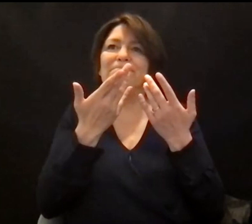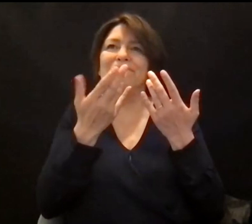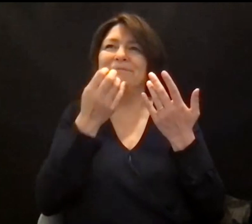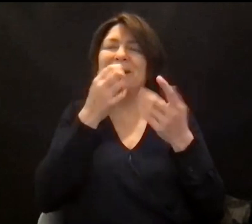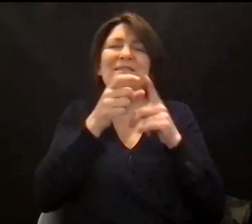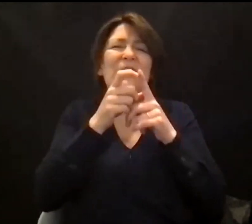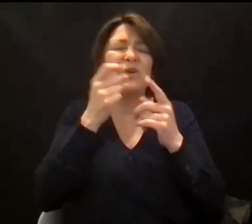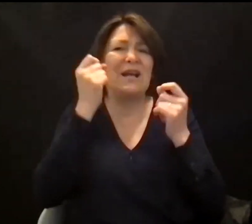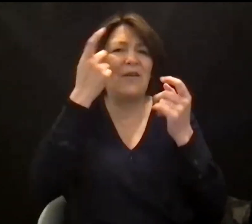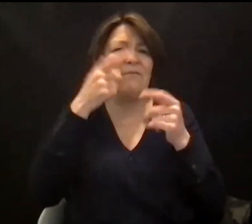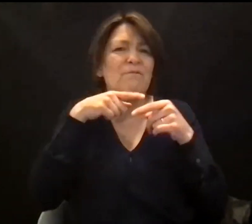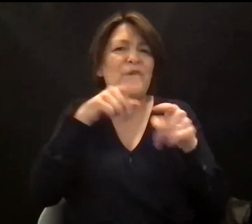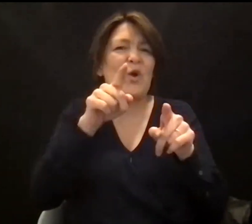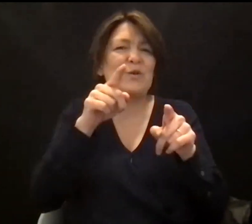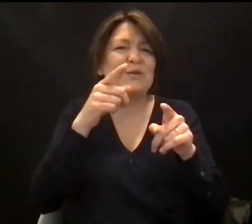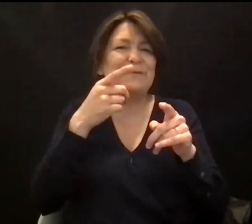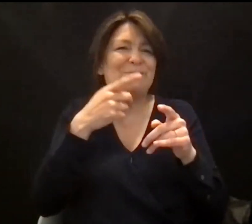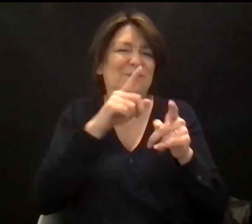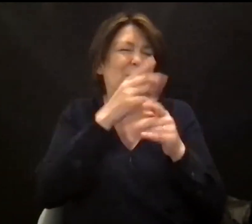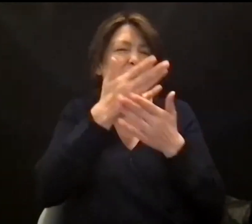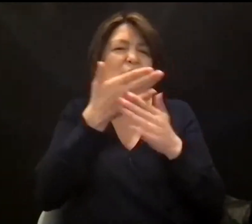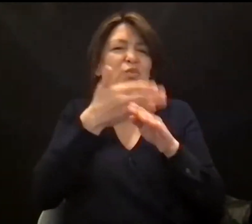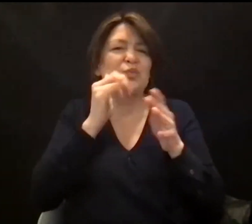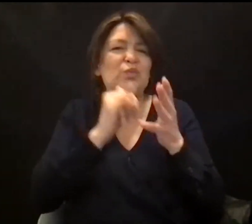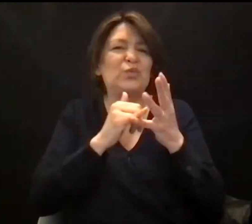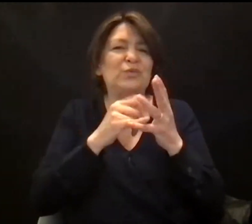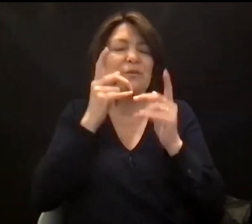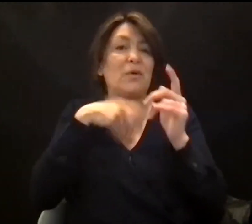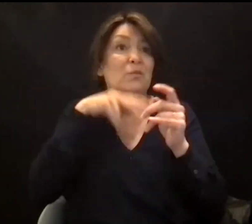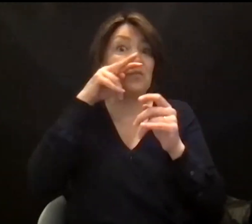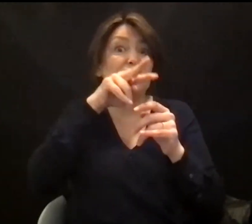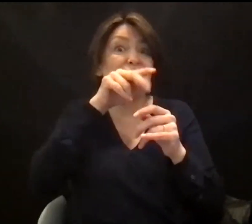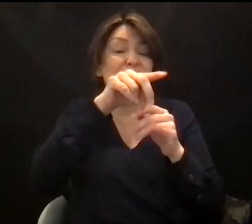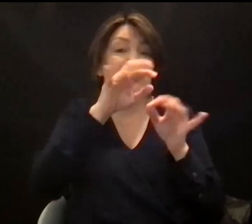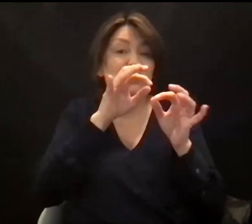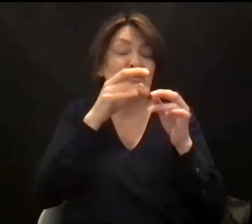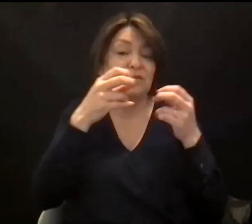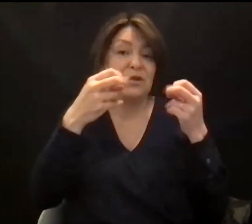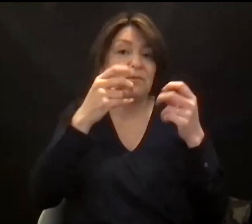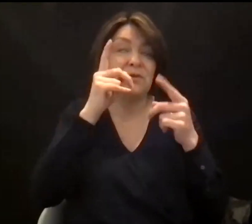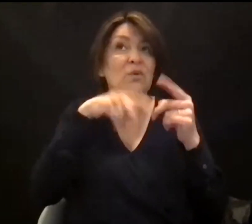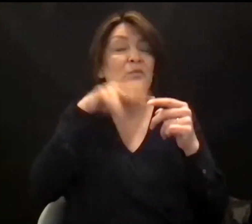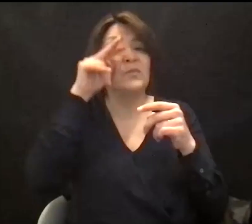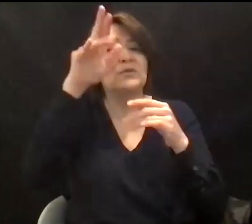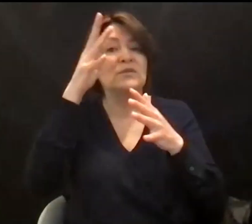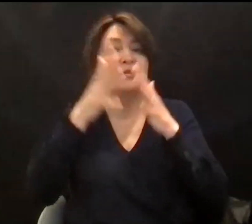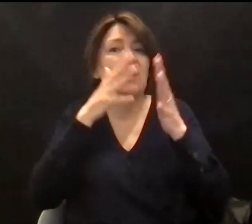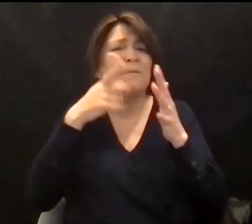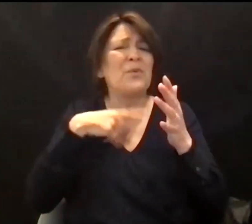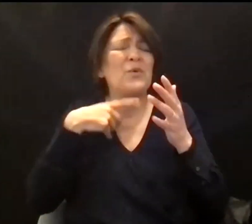it's hard for me to understand or to follow. Like if I'm watching the news, for example, I watch the captions and the interpreter. And this is